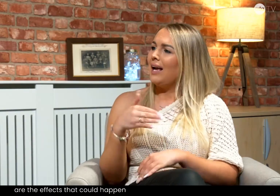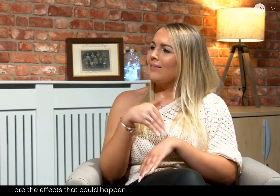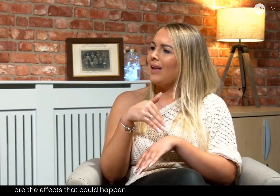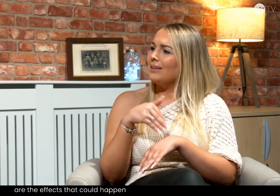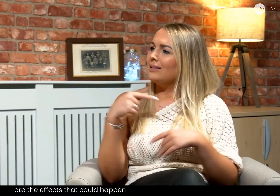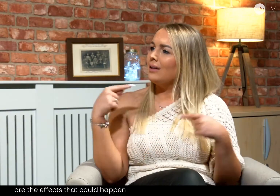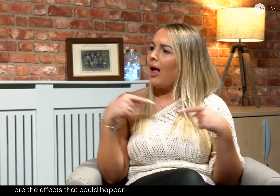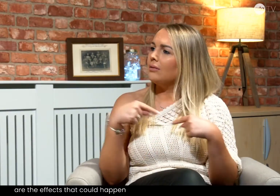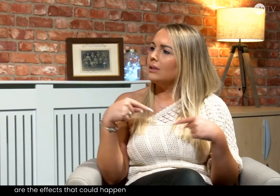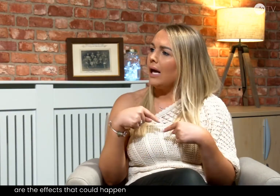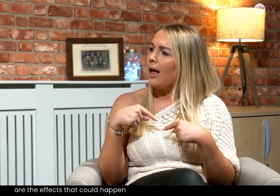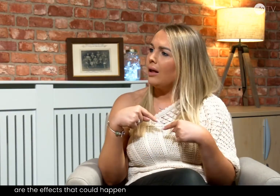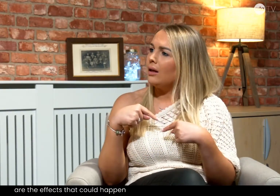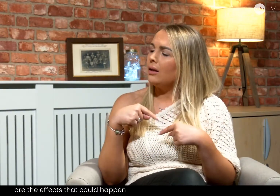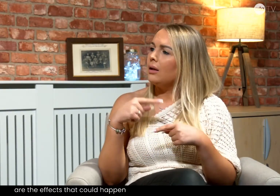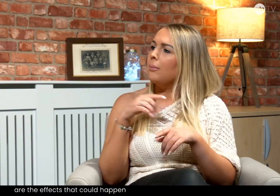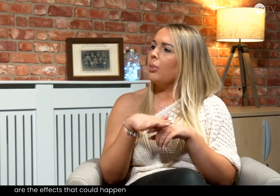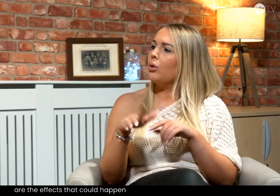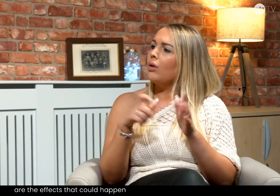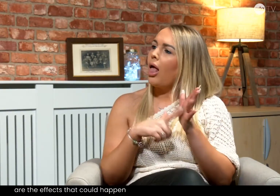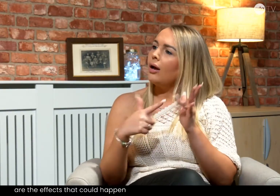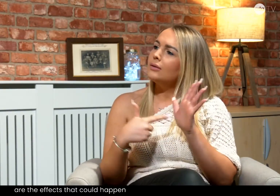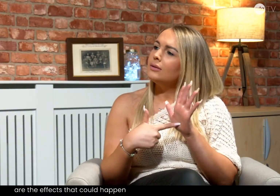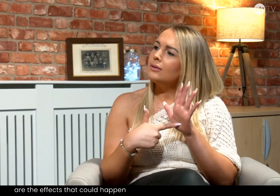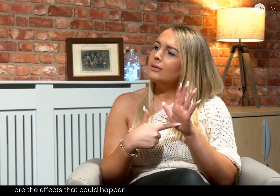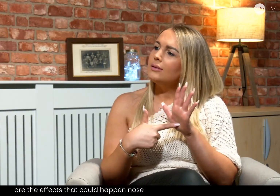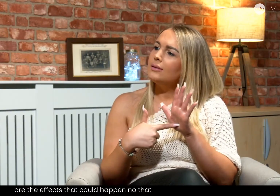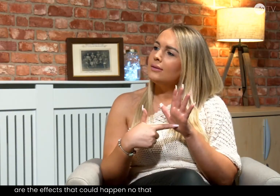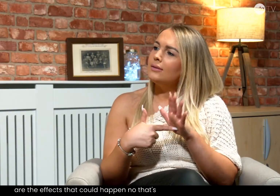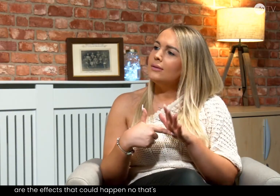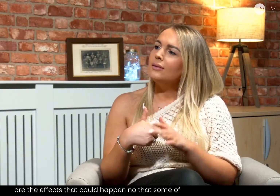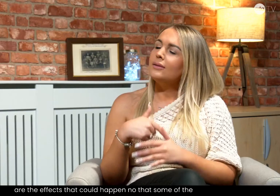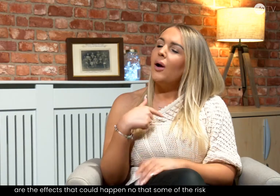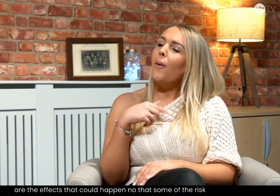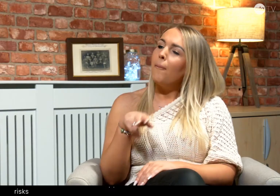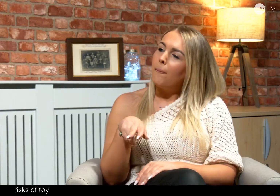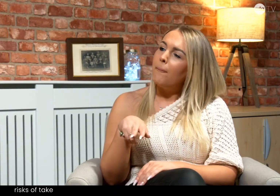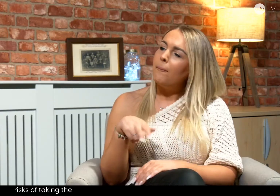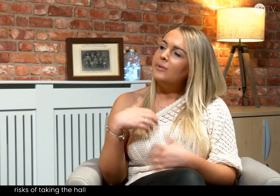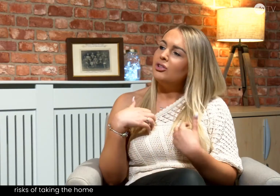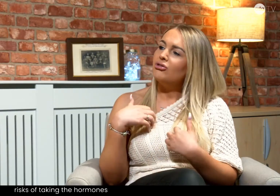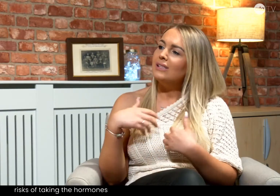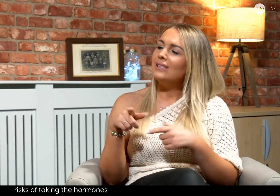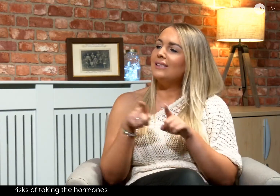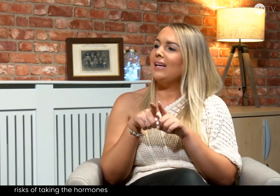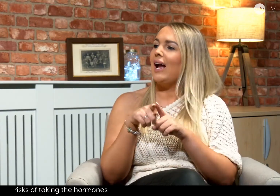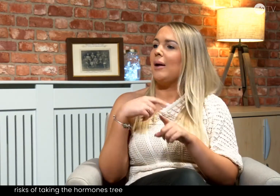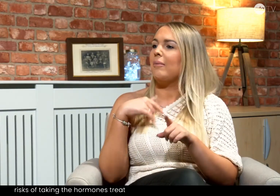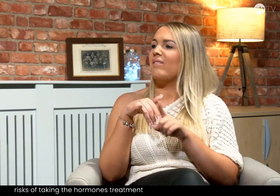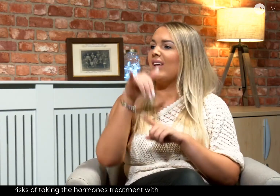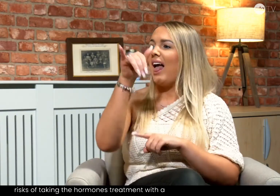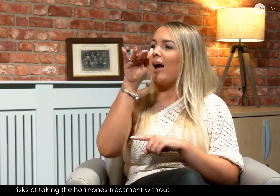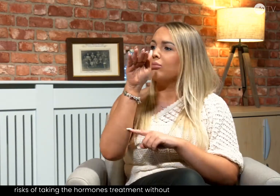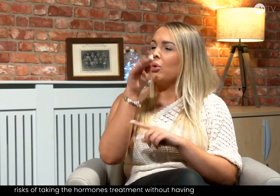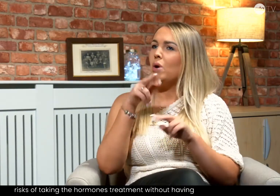So really, I just know that some of the risks of taking the hormones treatment without having blood tests, things like heart